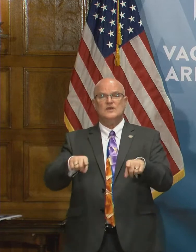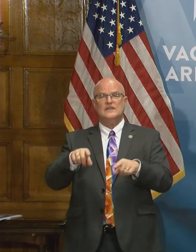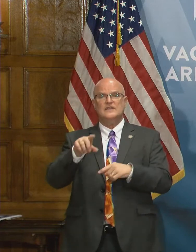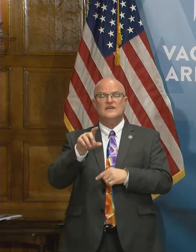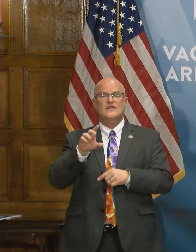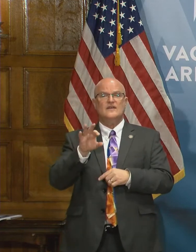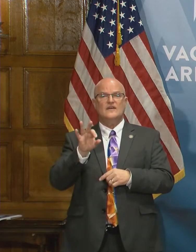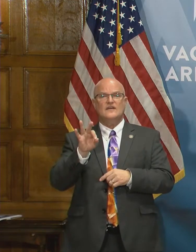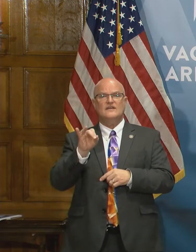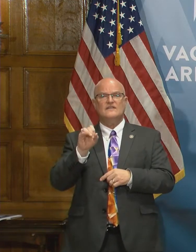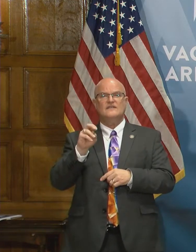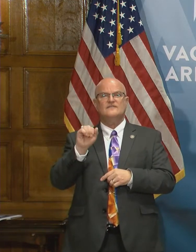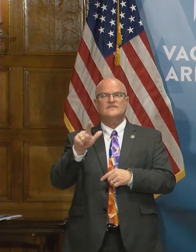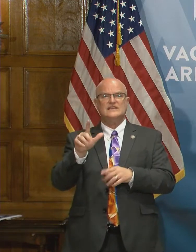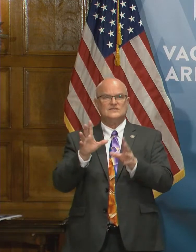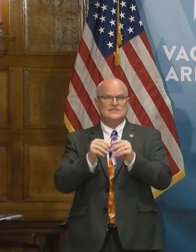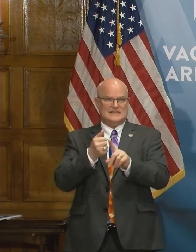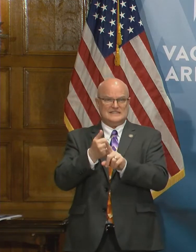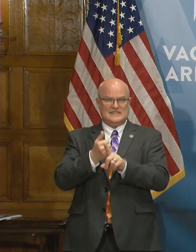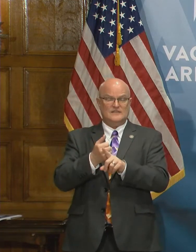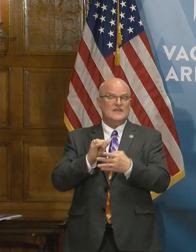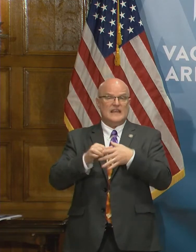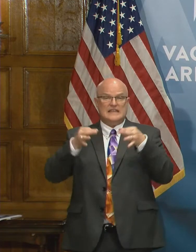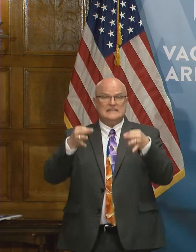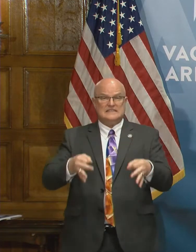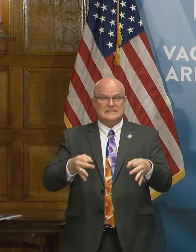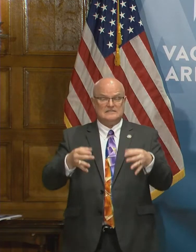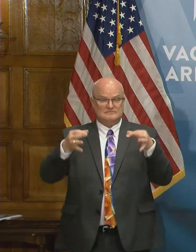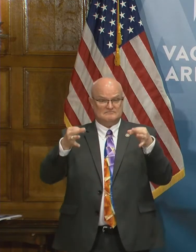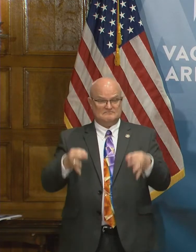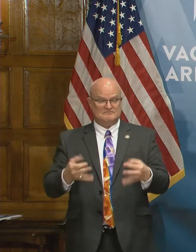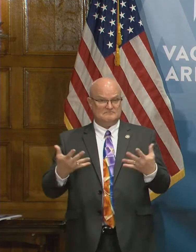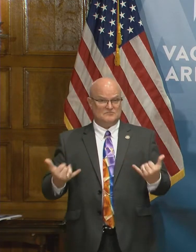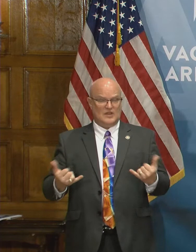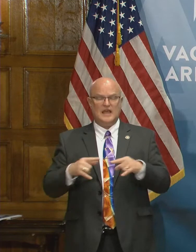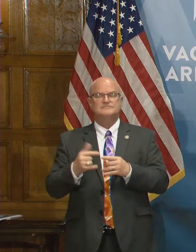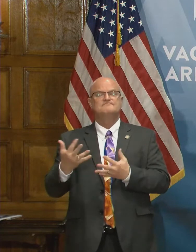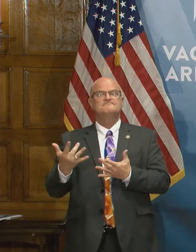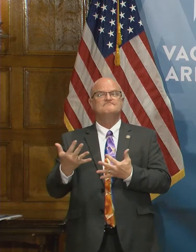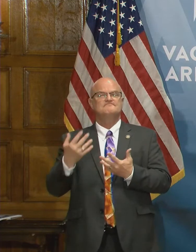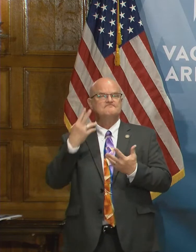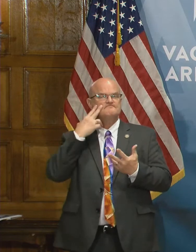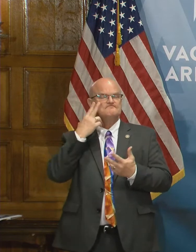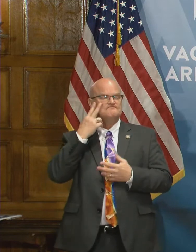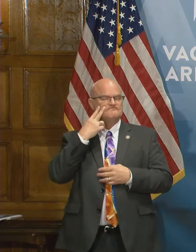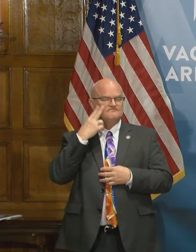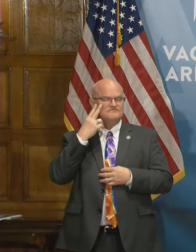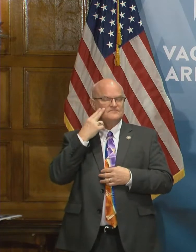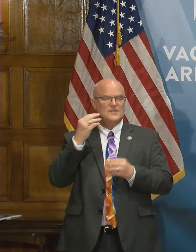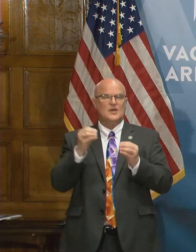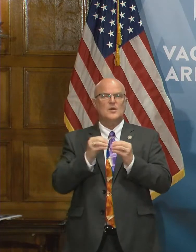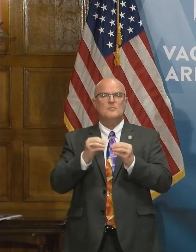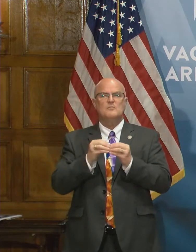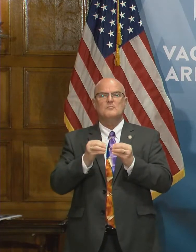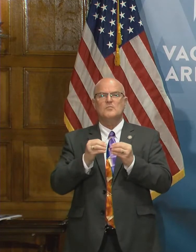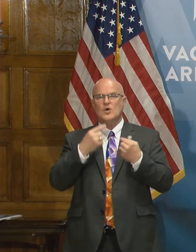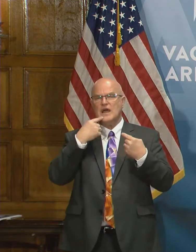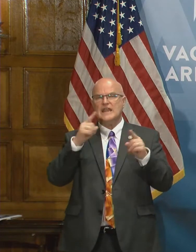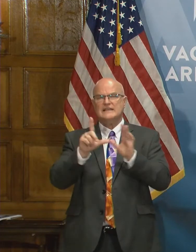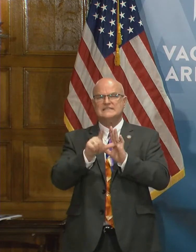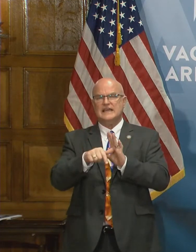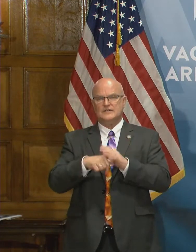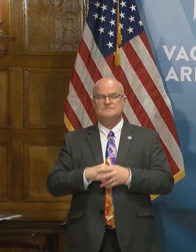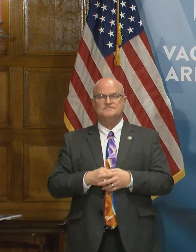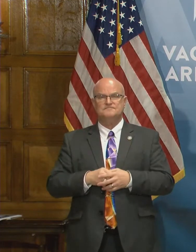fiscal session itself. So that decision has not been made. I'm still weighing it, and there'll be more to announce about